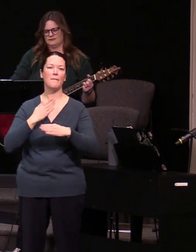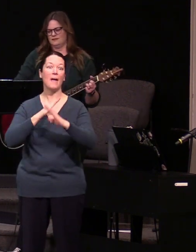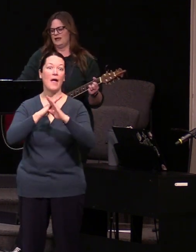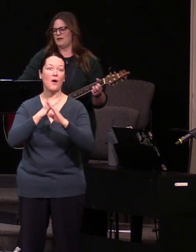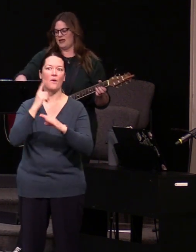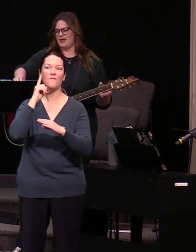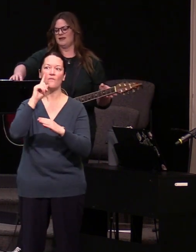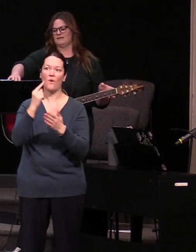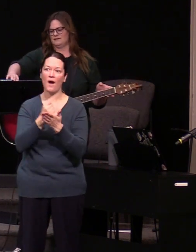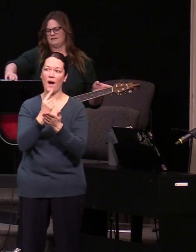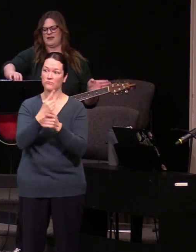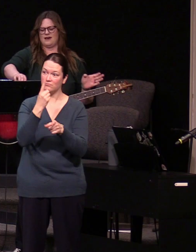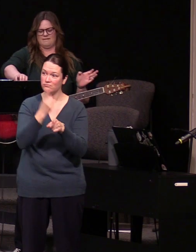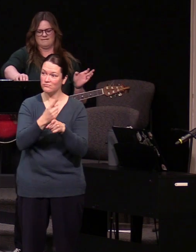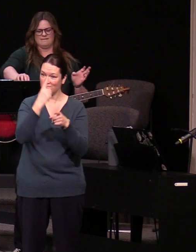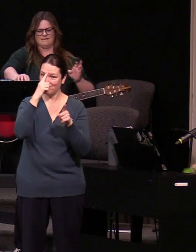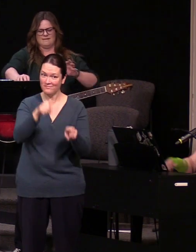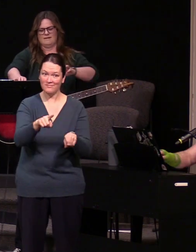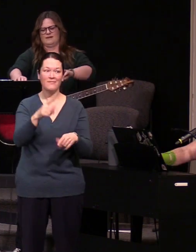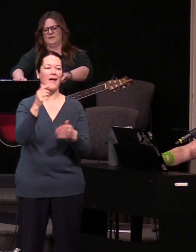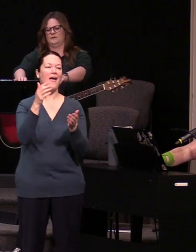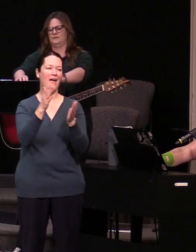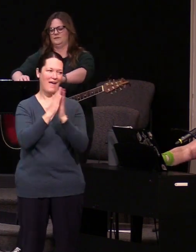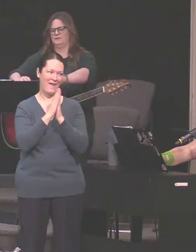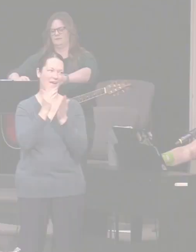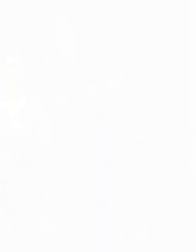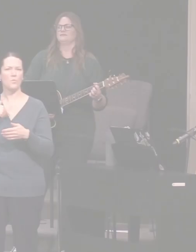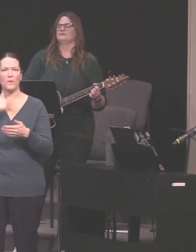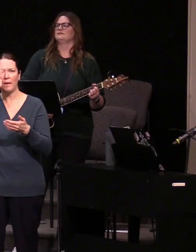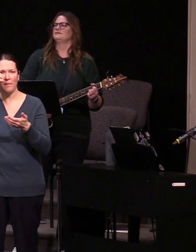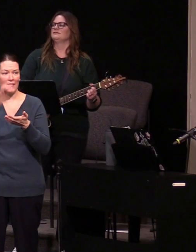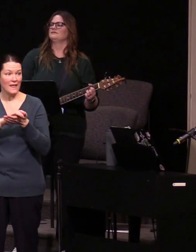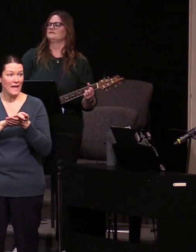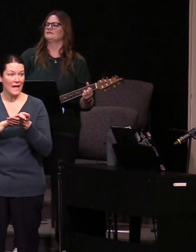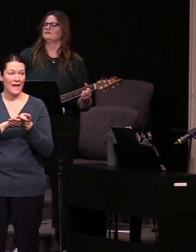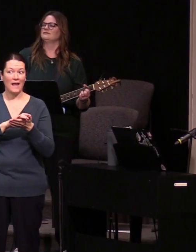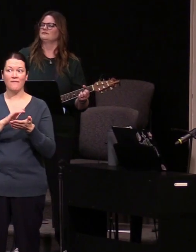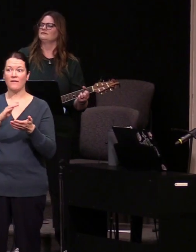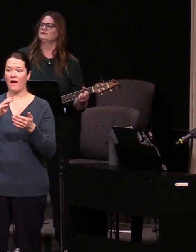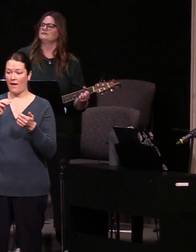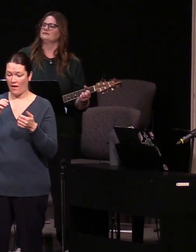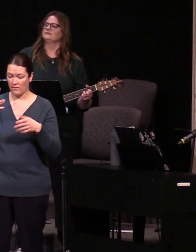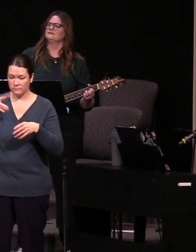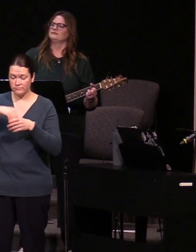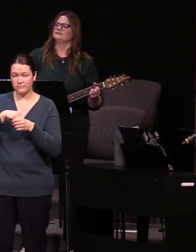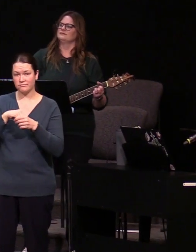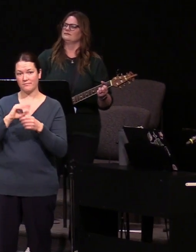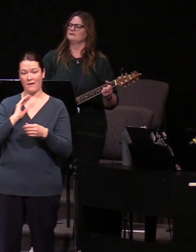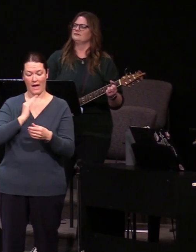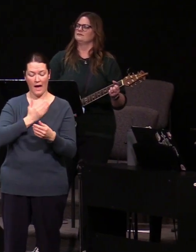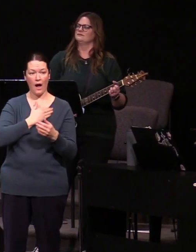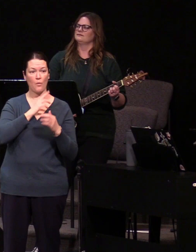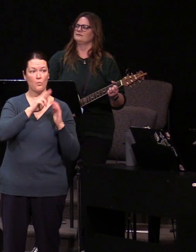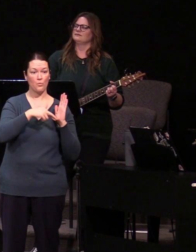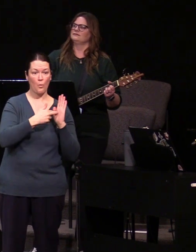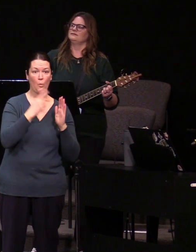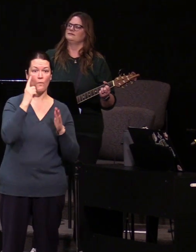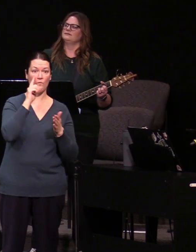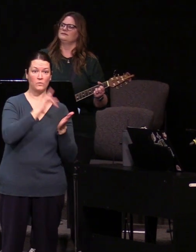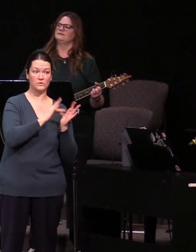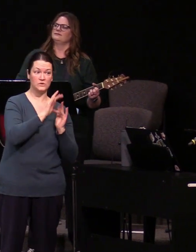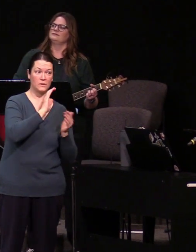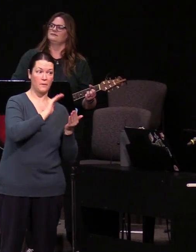Amen? Yes. Amen. Awesome. Well, hey, folks, but we believe that as part of our role as the Jesus